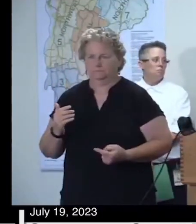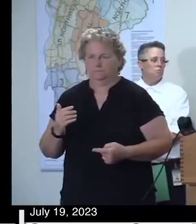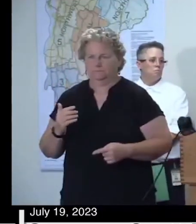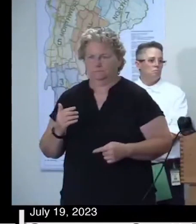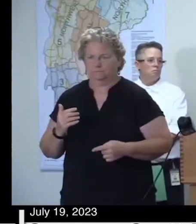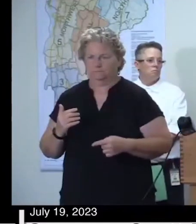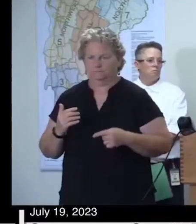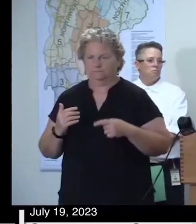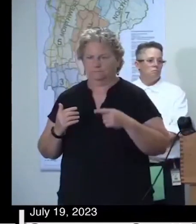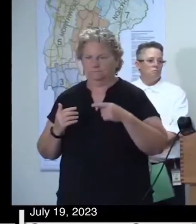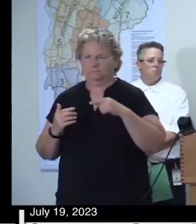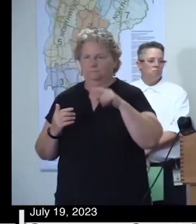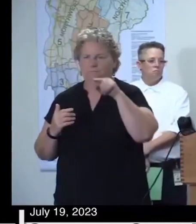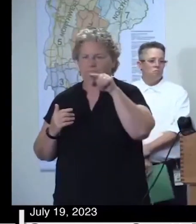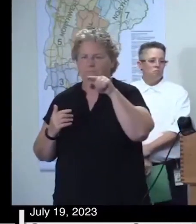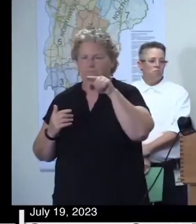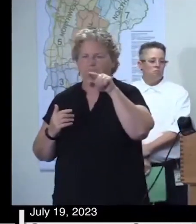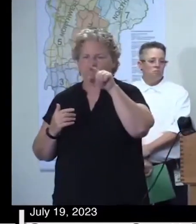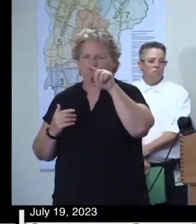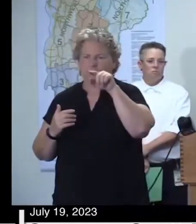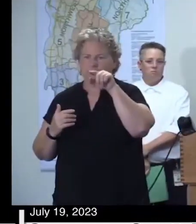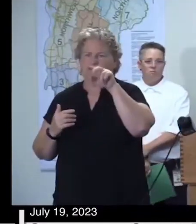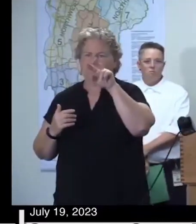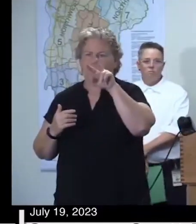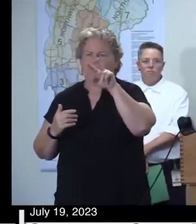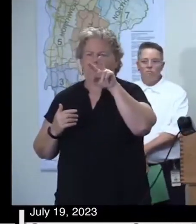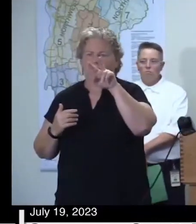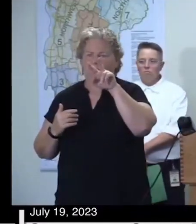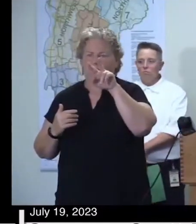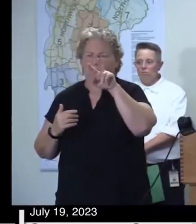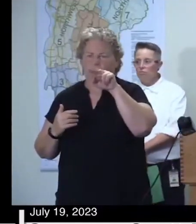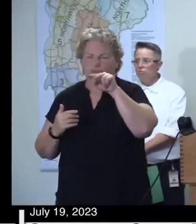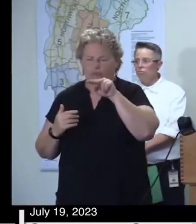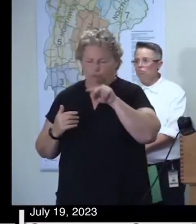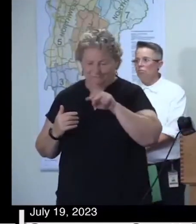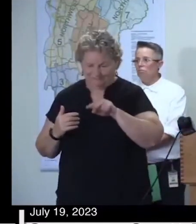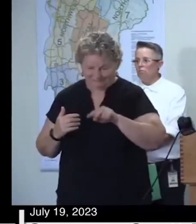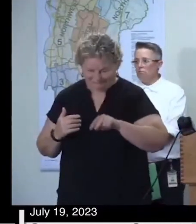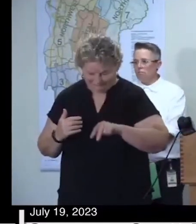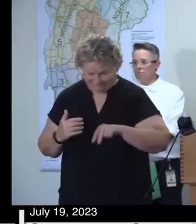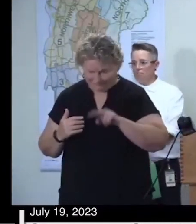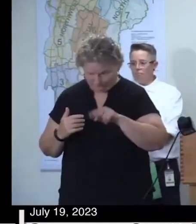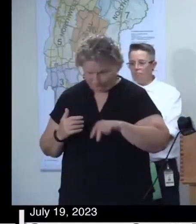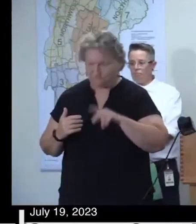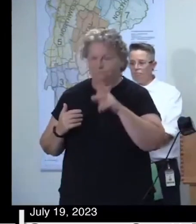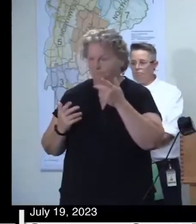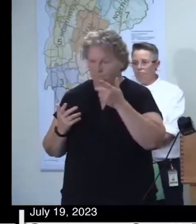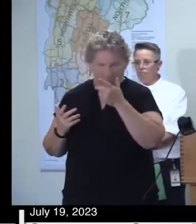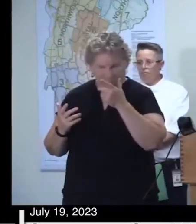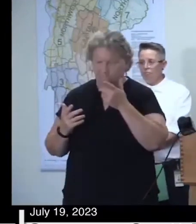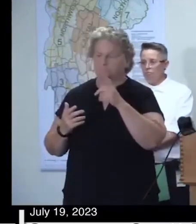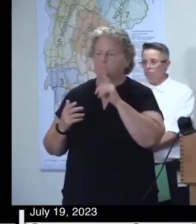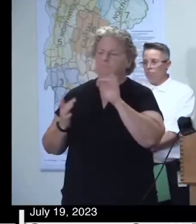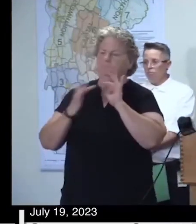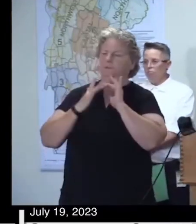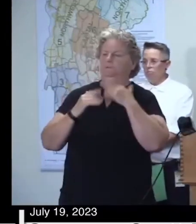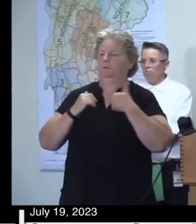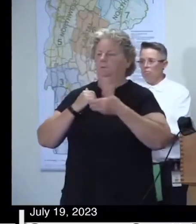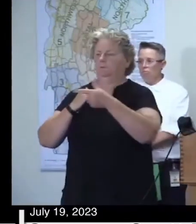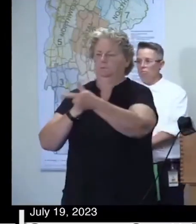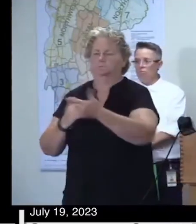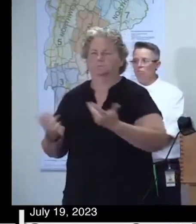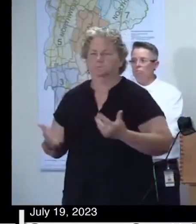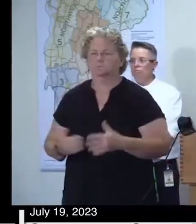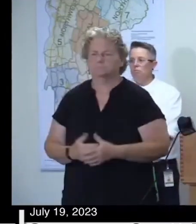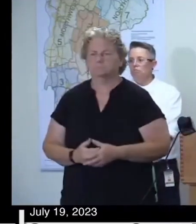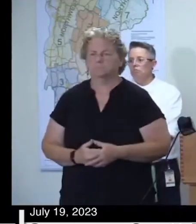letter and then contact us and we will help you to be able to figure out what it is you need